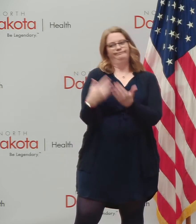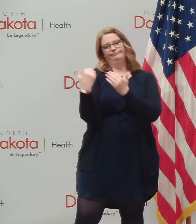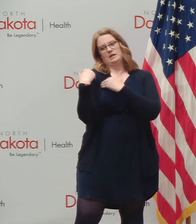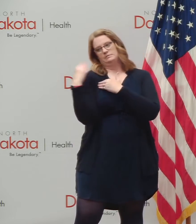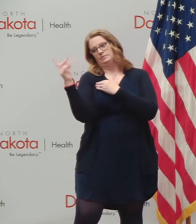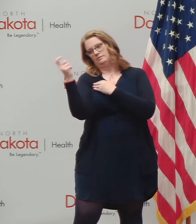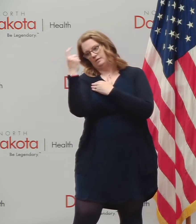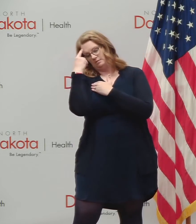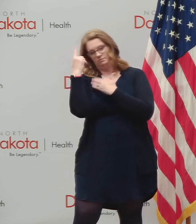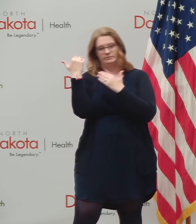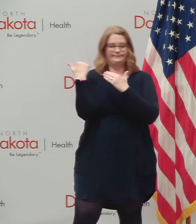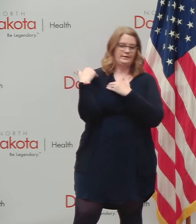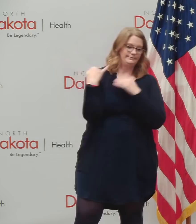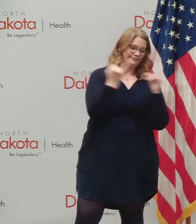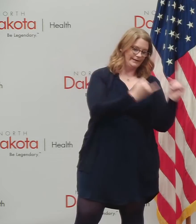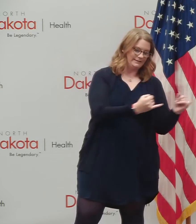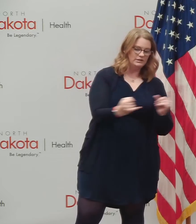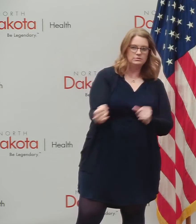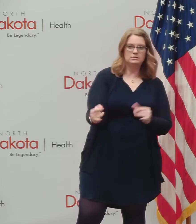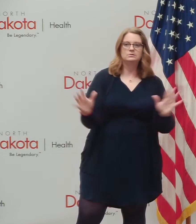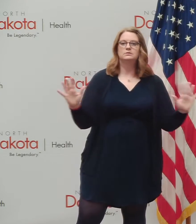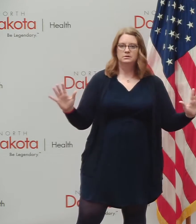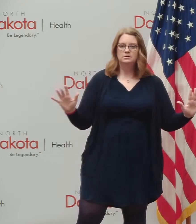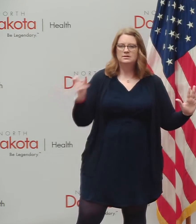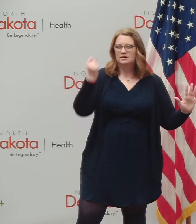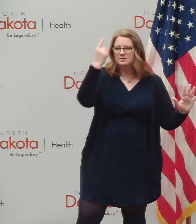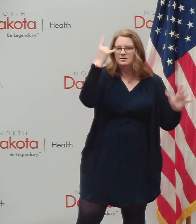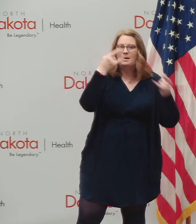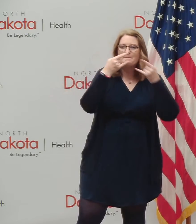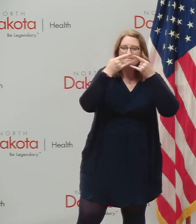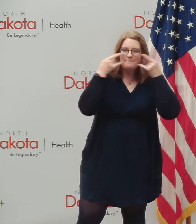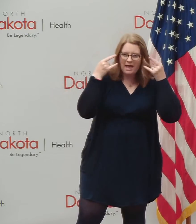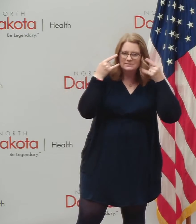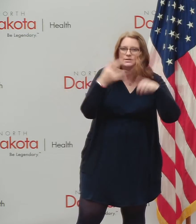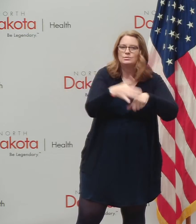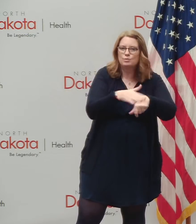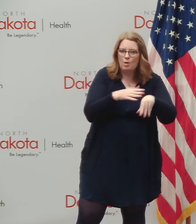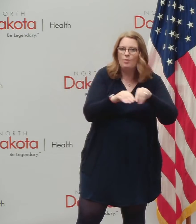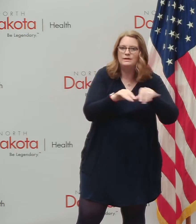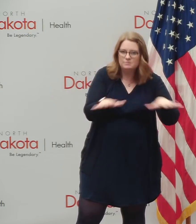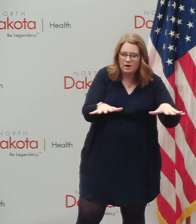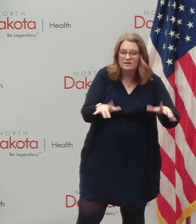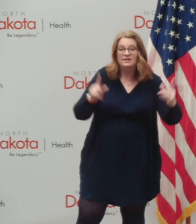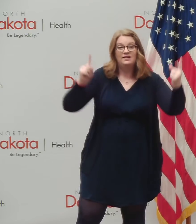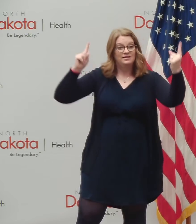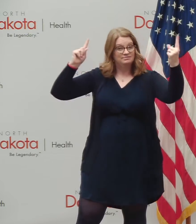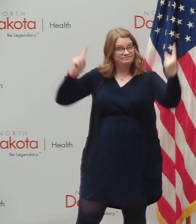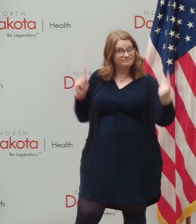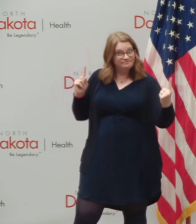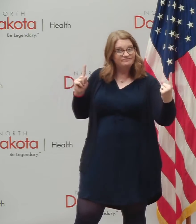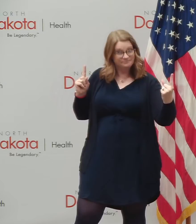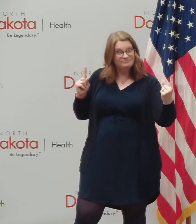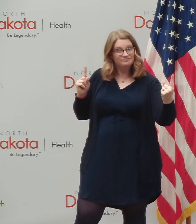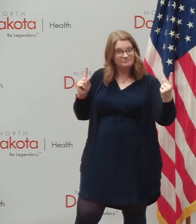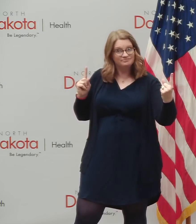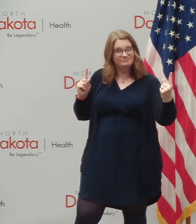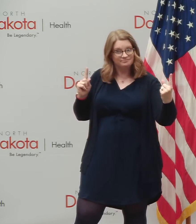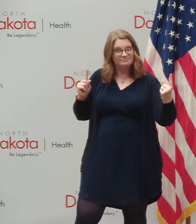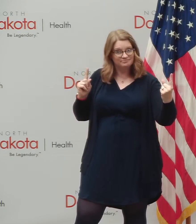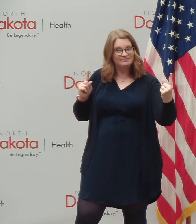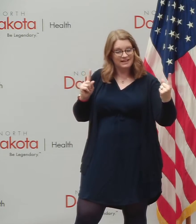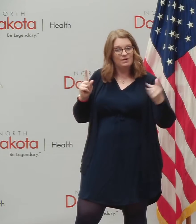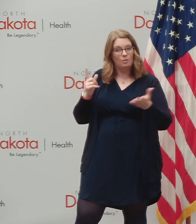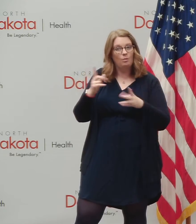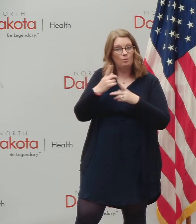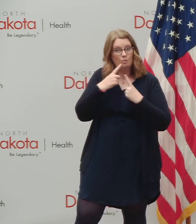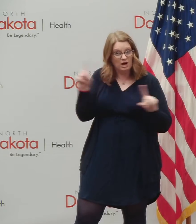individuals, but we know that these things work. We know that masks slow the spread. We know that physical distancing prevents the transmission. We